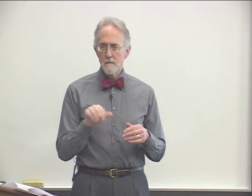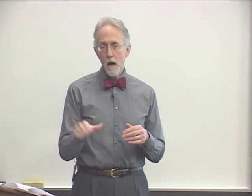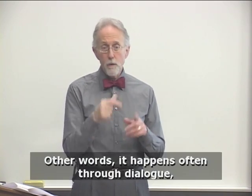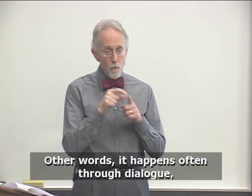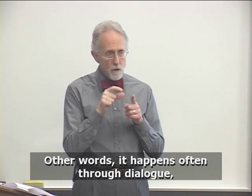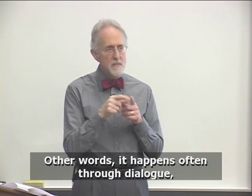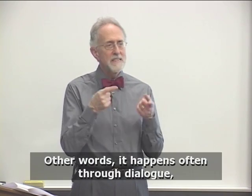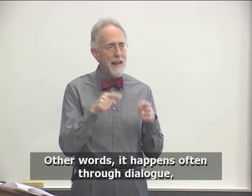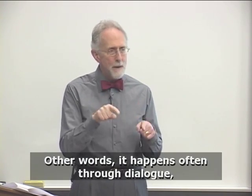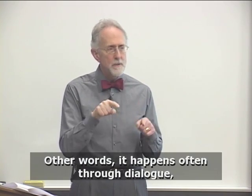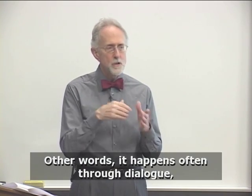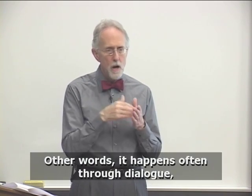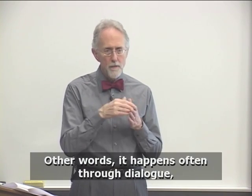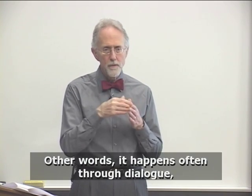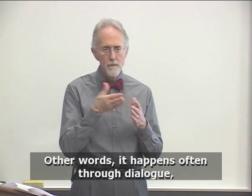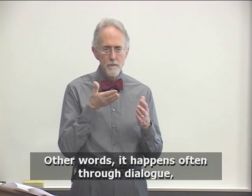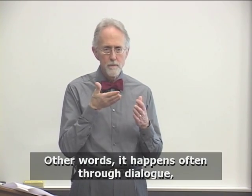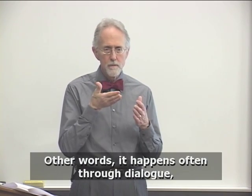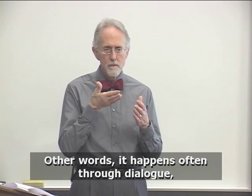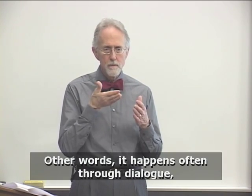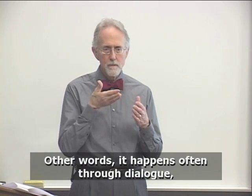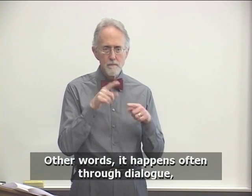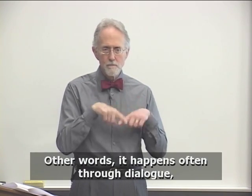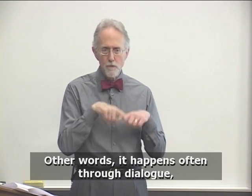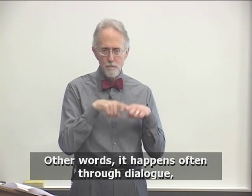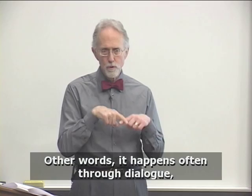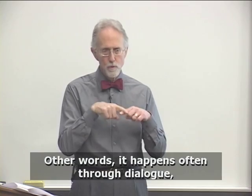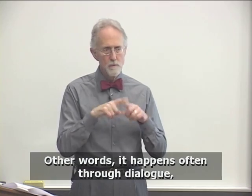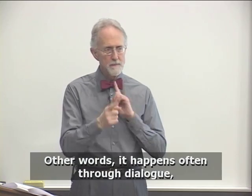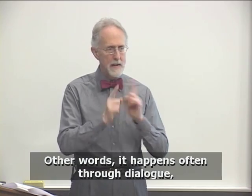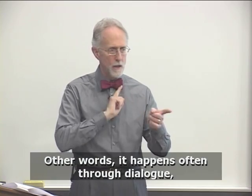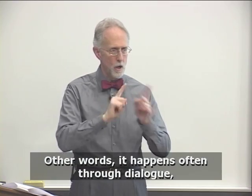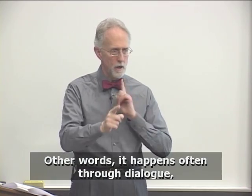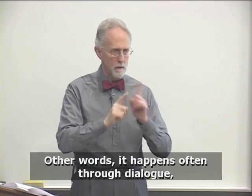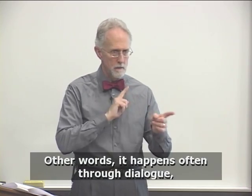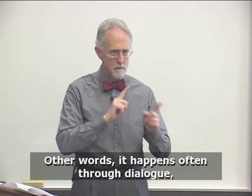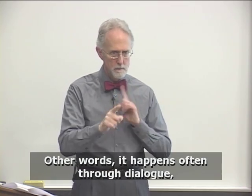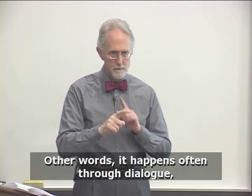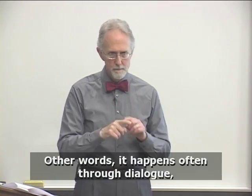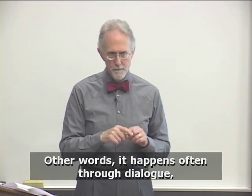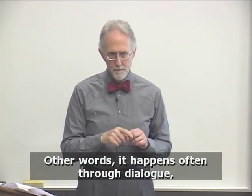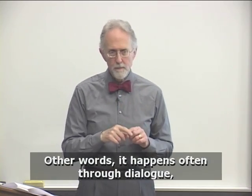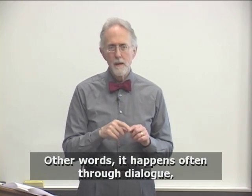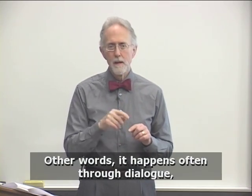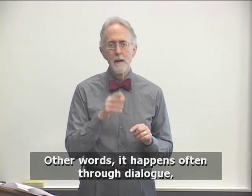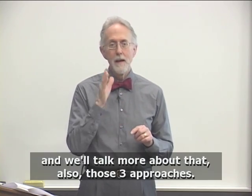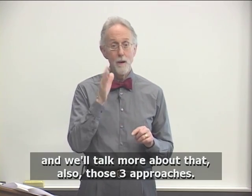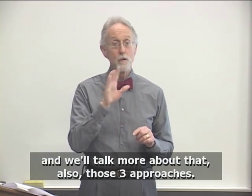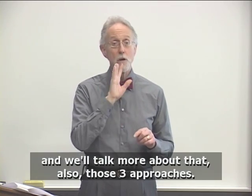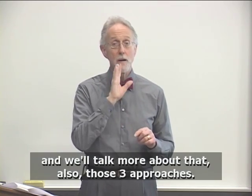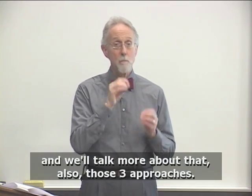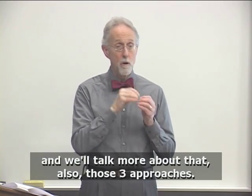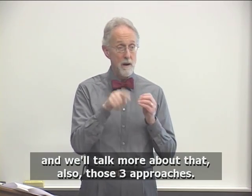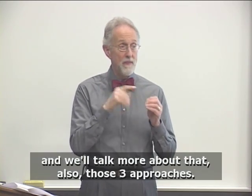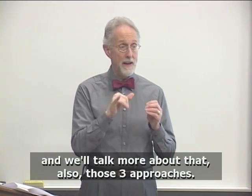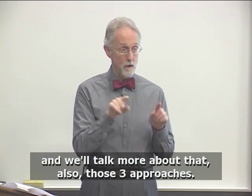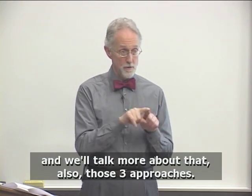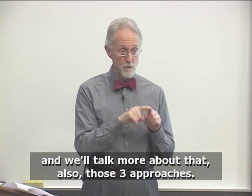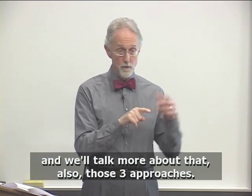Other words, it happens often through dialogue. And we'll talk more about that also, those